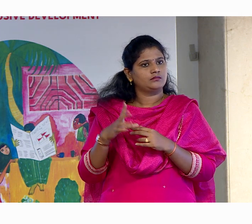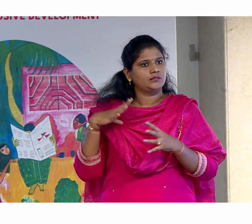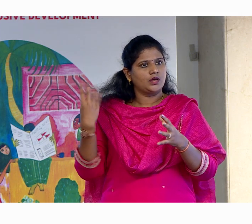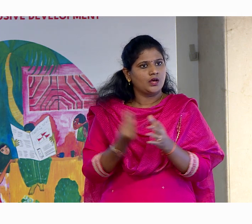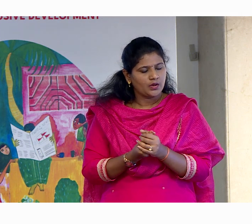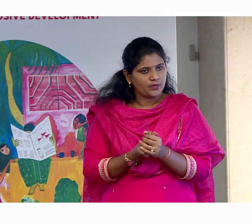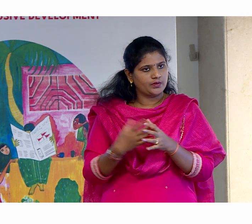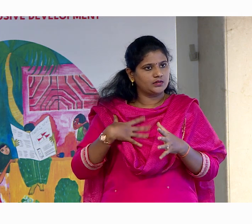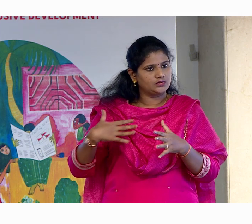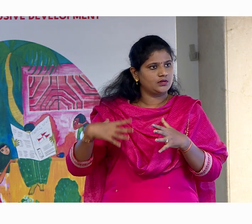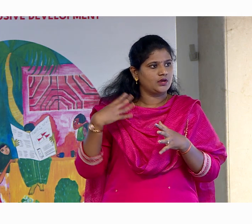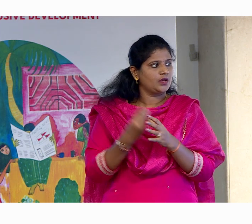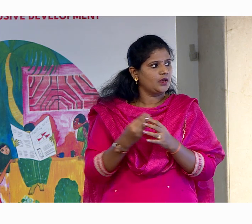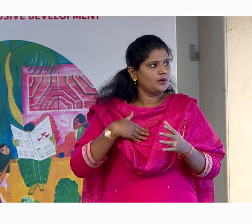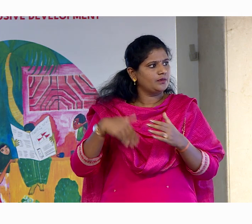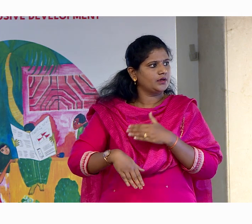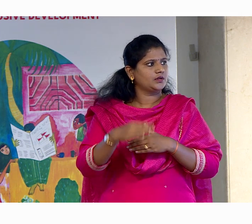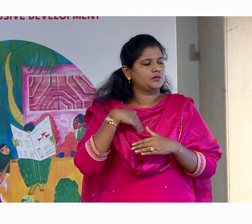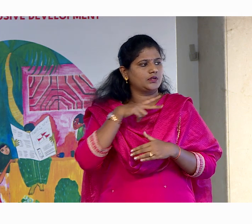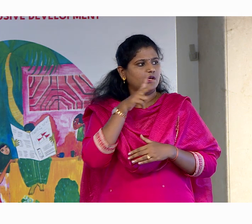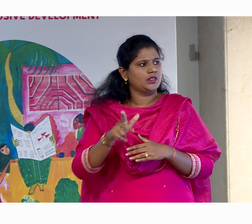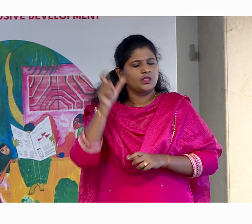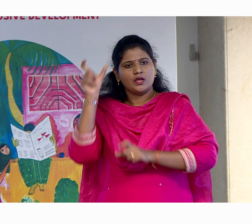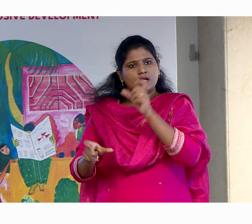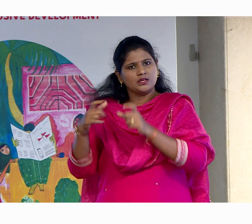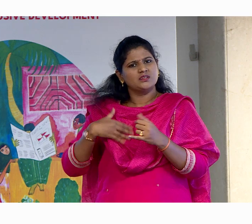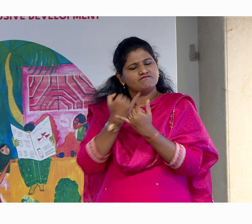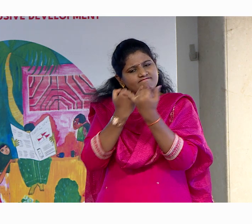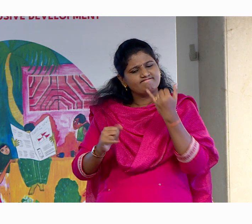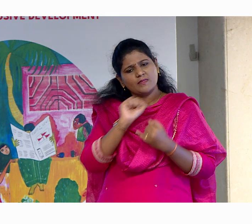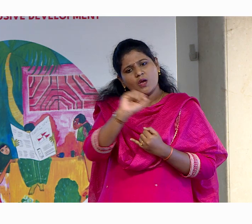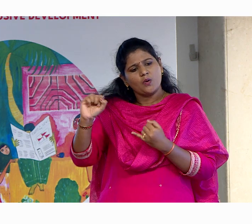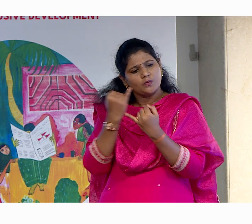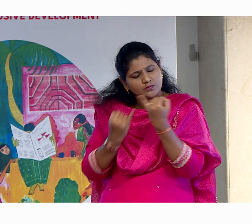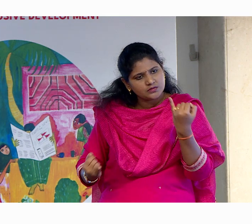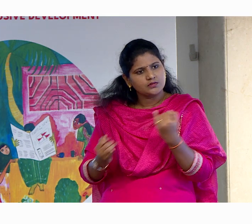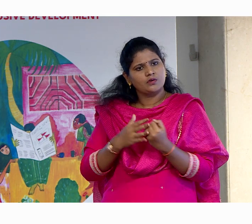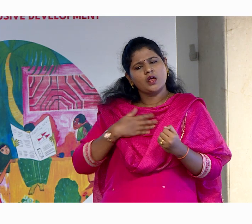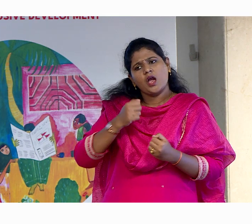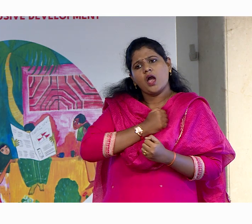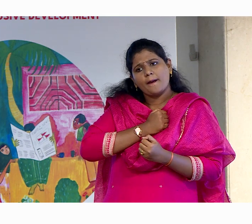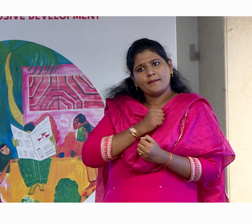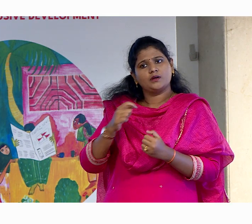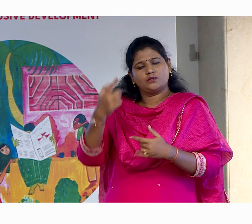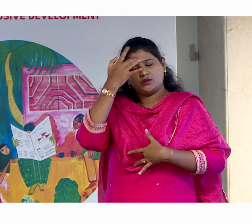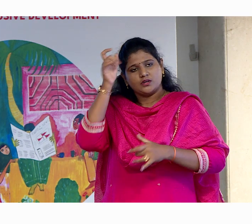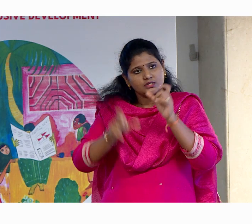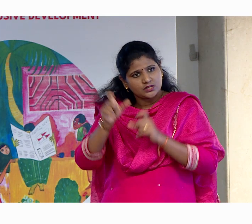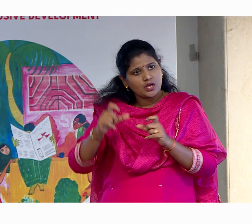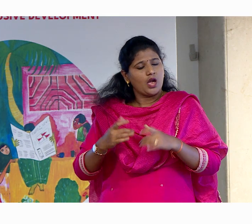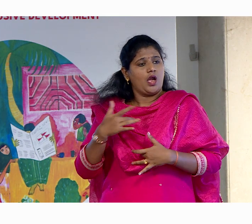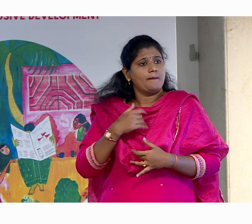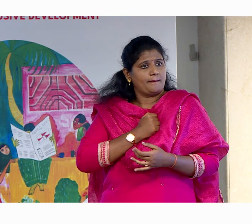method it is, so much of it is through telling each other stories about our patients, about our practice, about